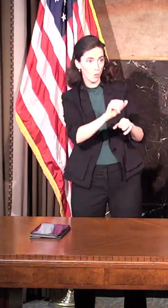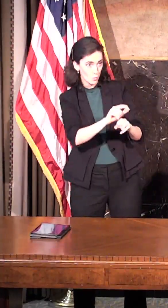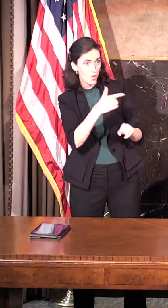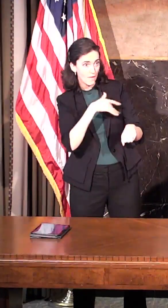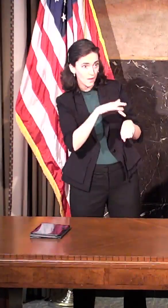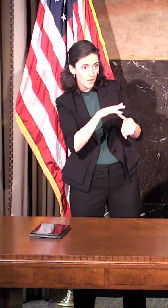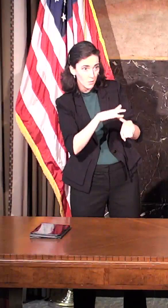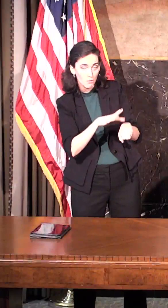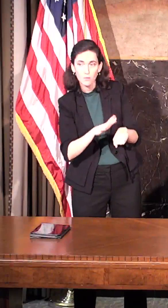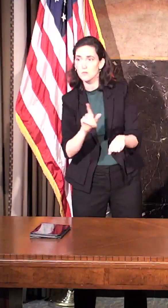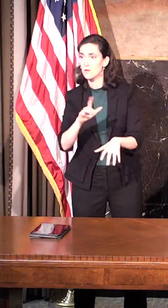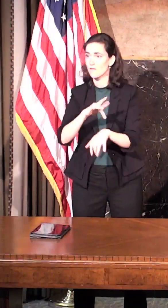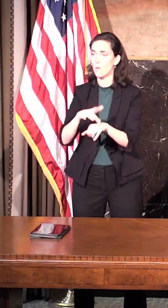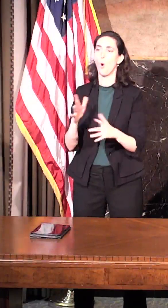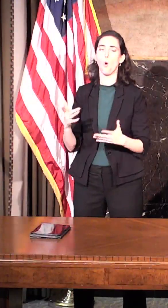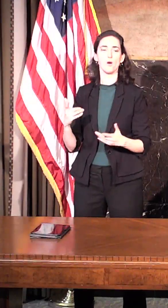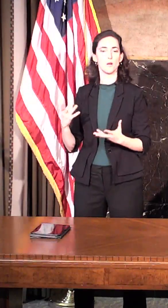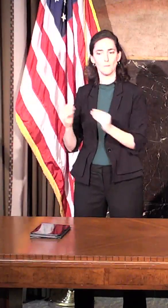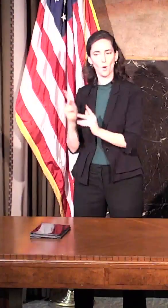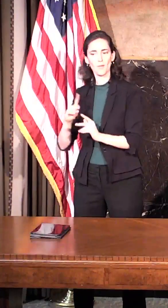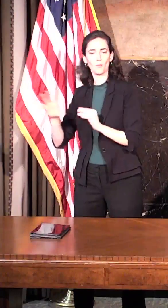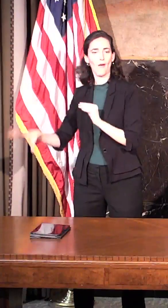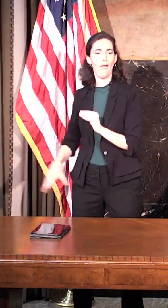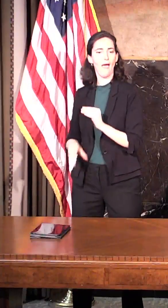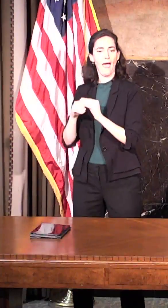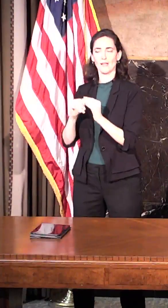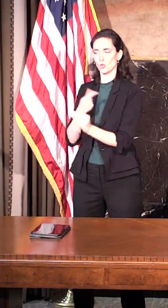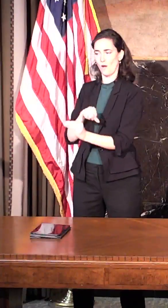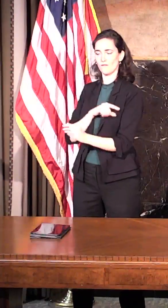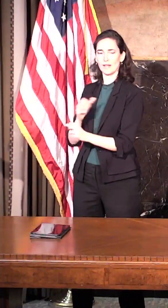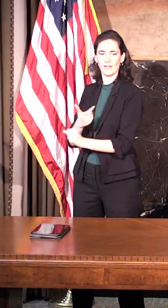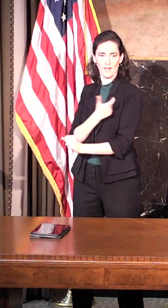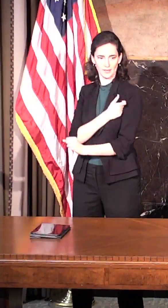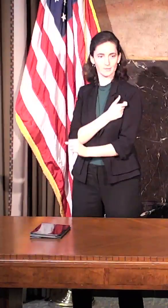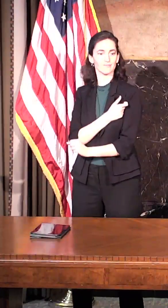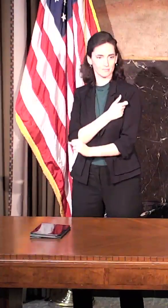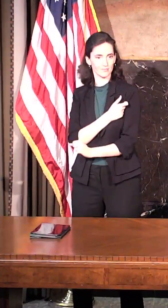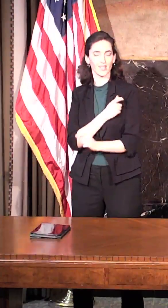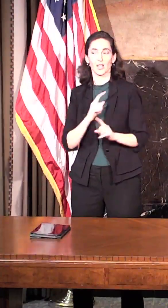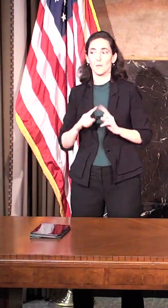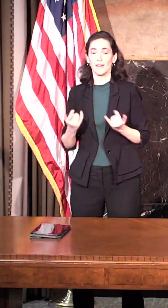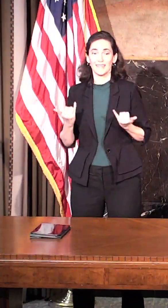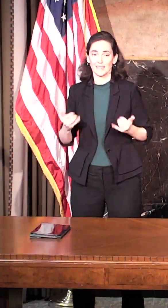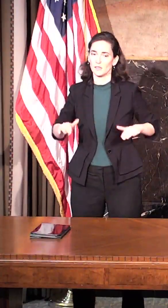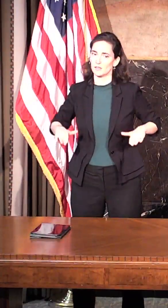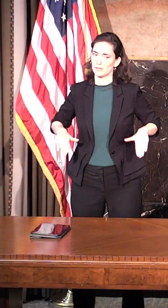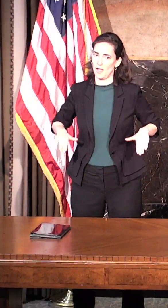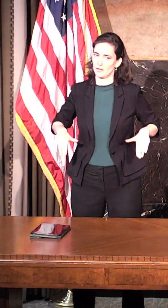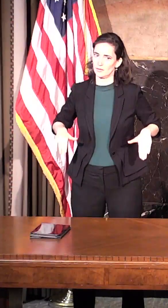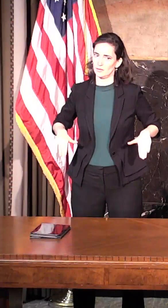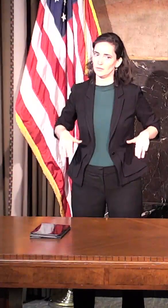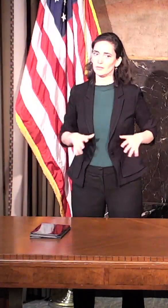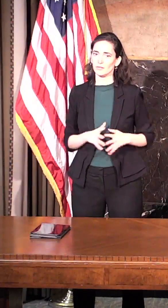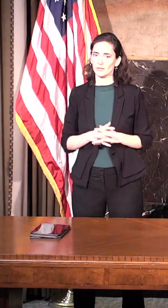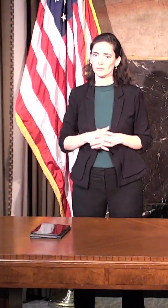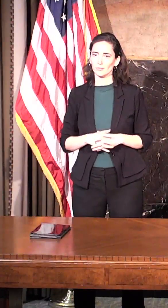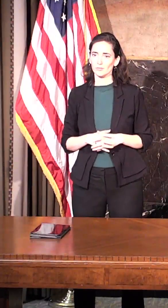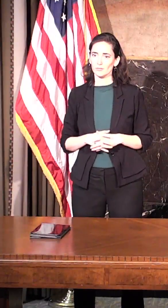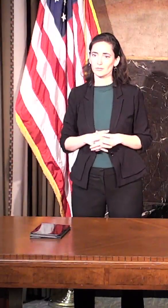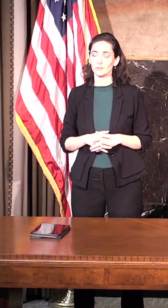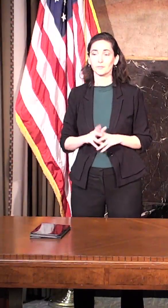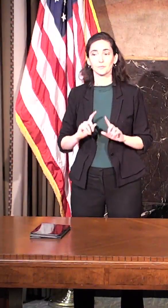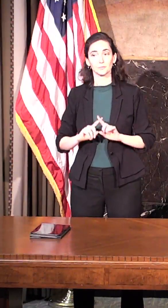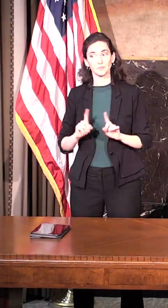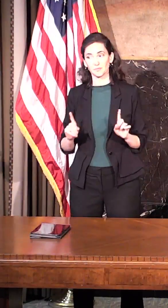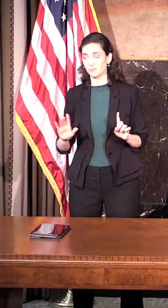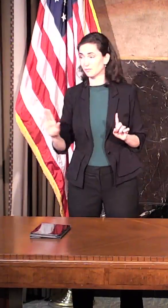individuals to the priority group that's then eligible to receive the vaccine. We're just not there yet. But I